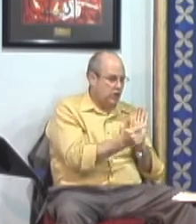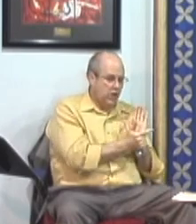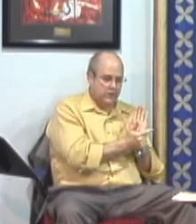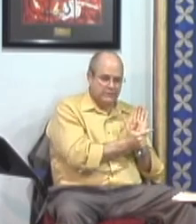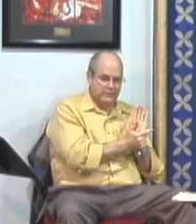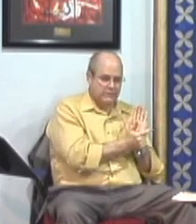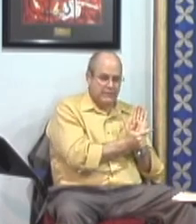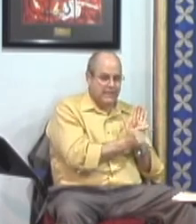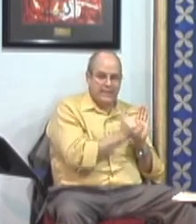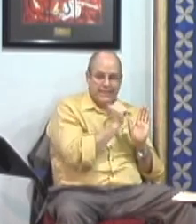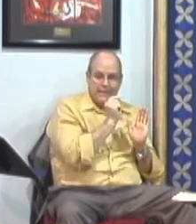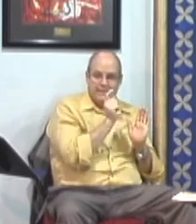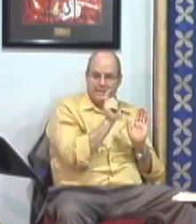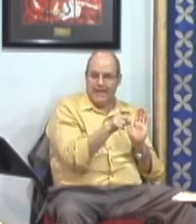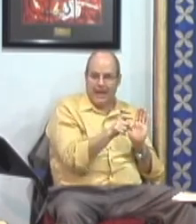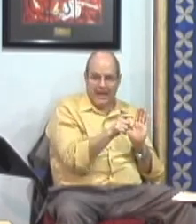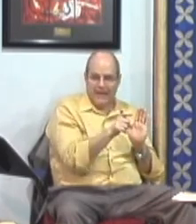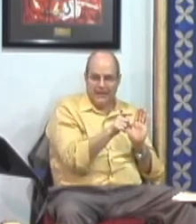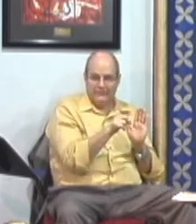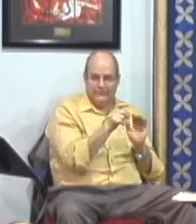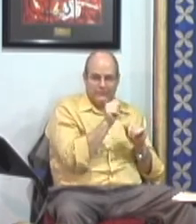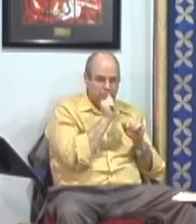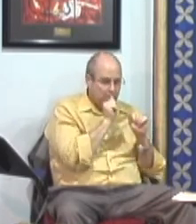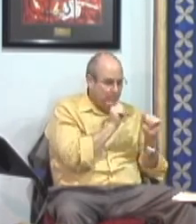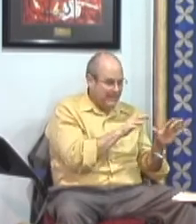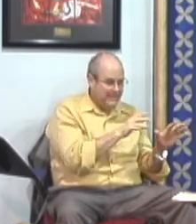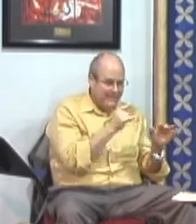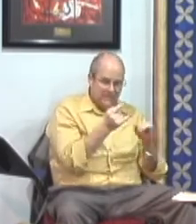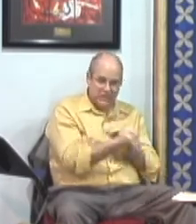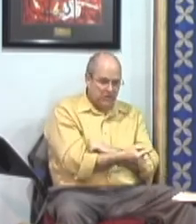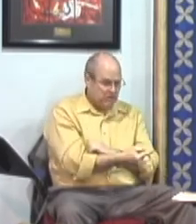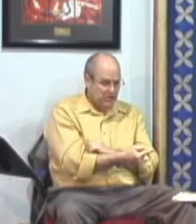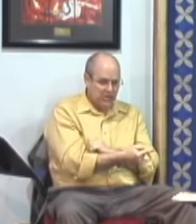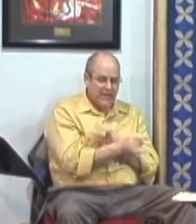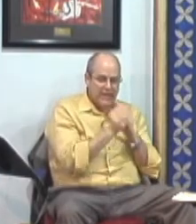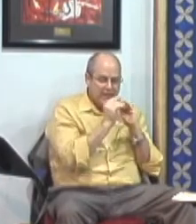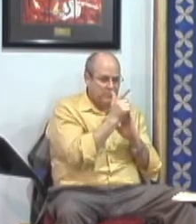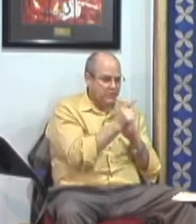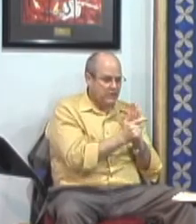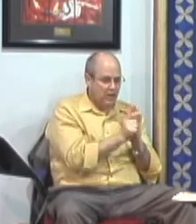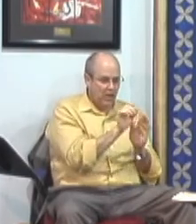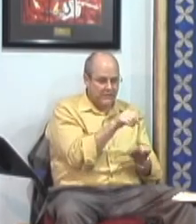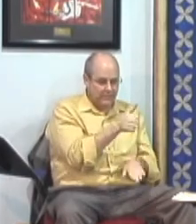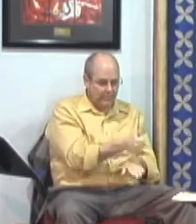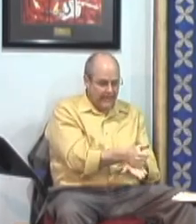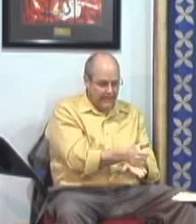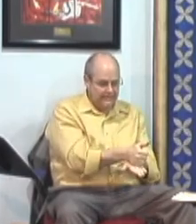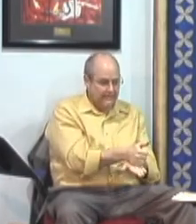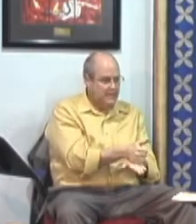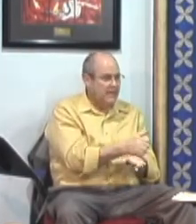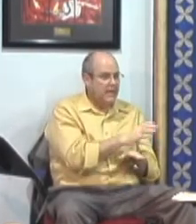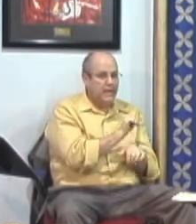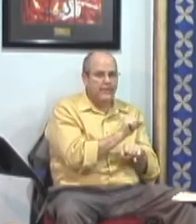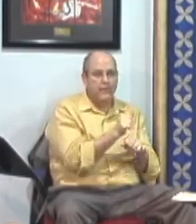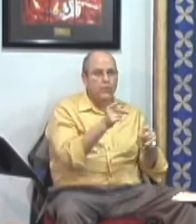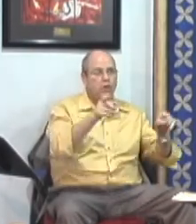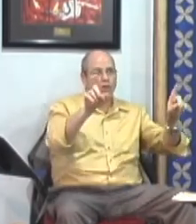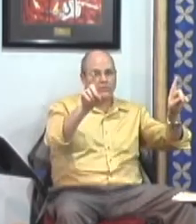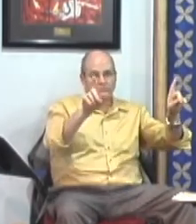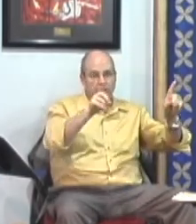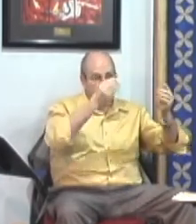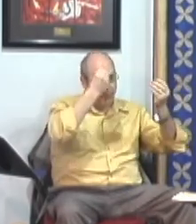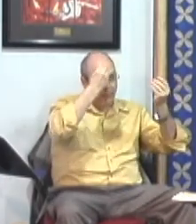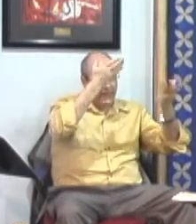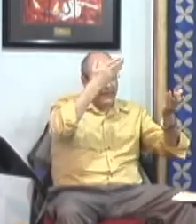actively enforce these blessings and curses. He just puts the laws in place, is how I like to see them. And they work. If you